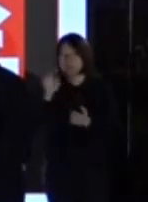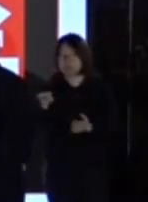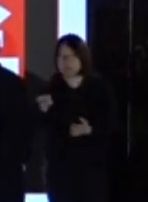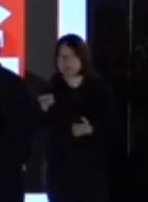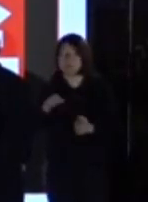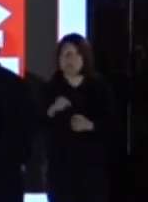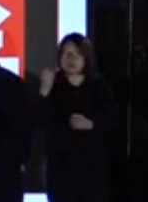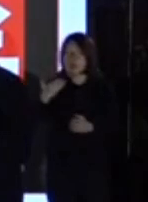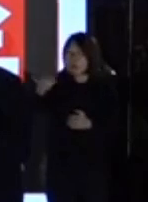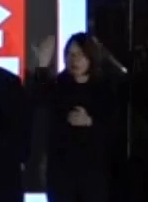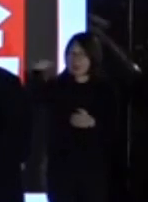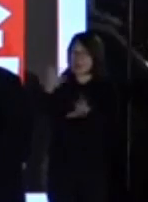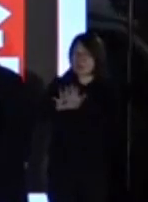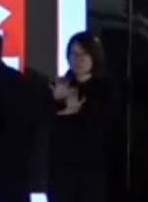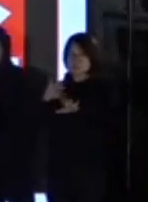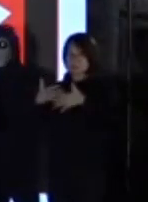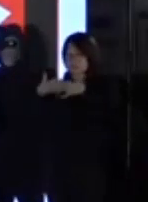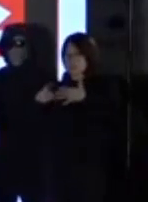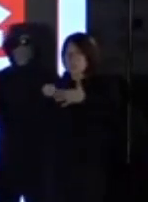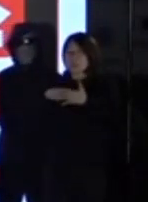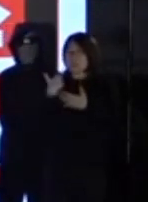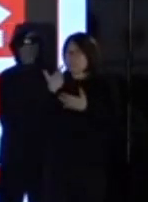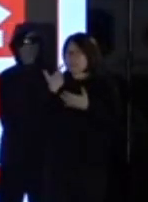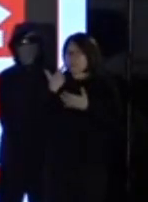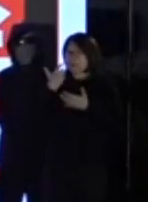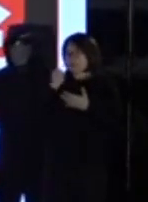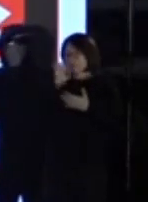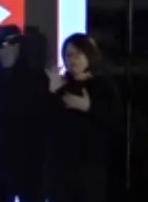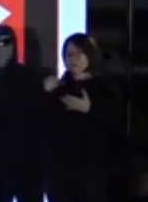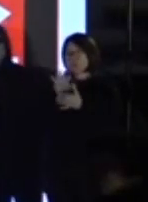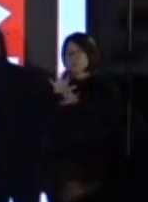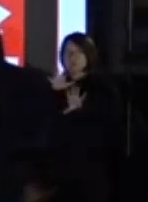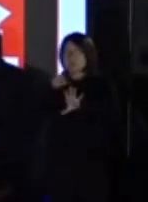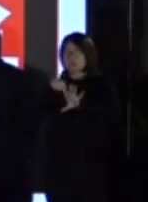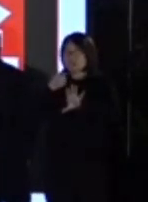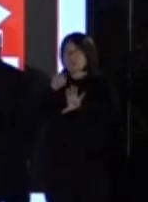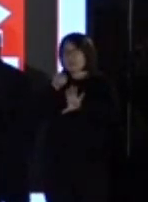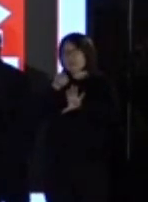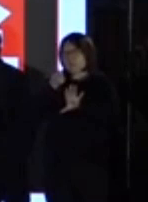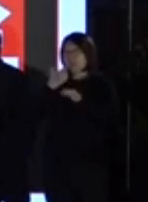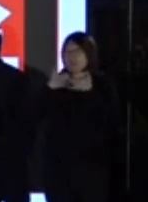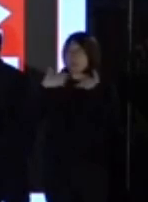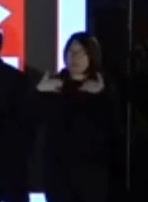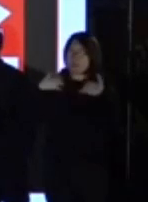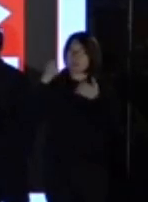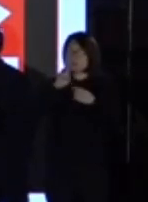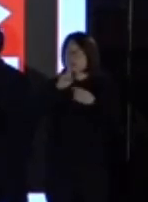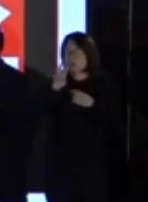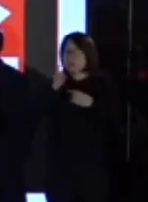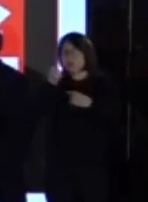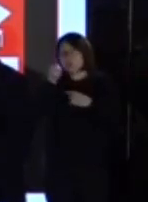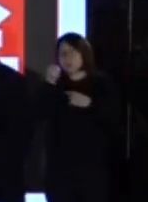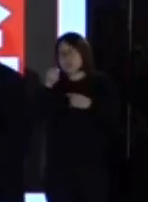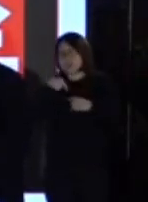including pacifist protesters and passerby. This city-wide gas chamber created by the Hong Kong police force